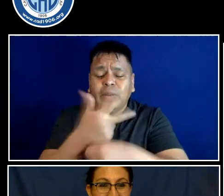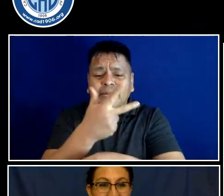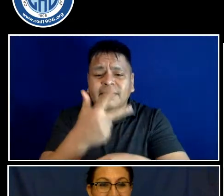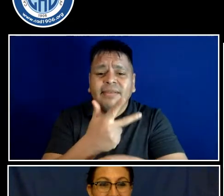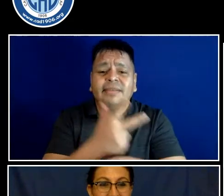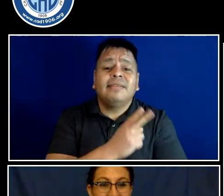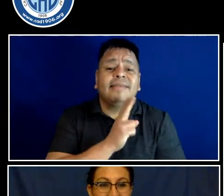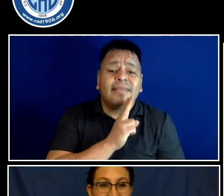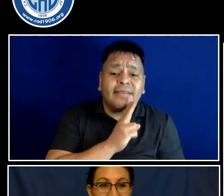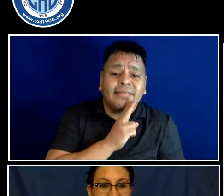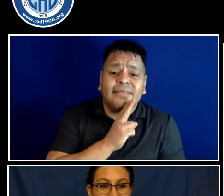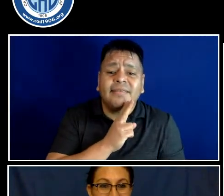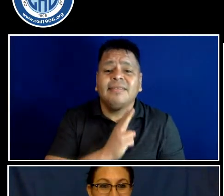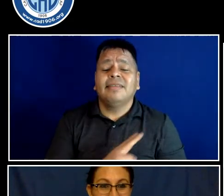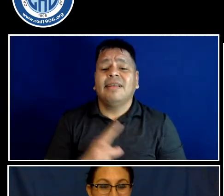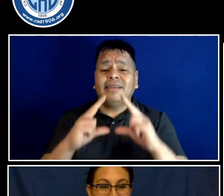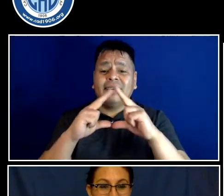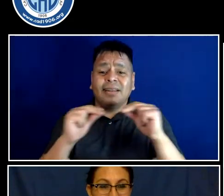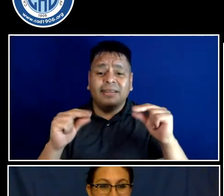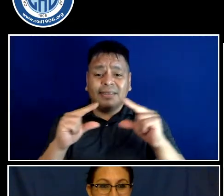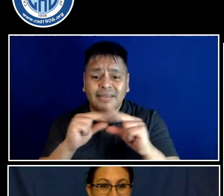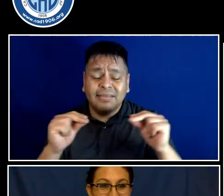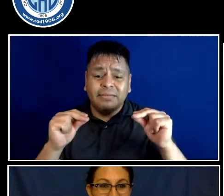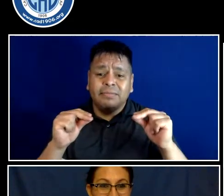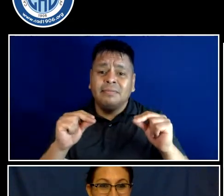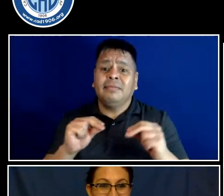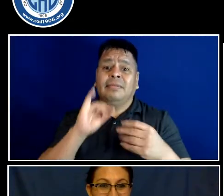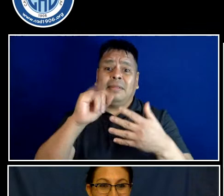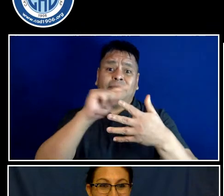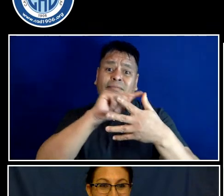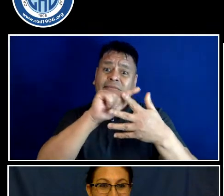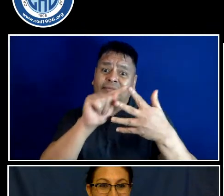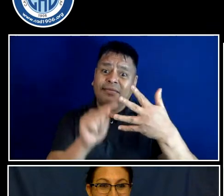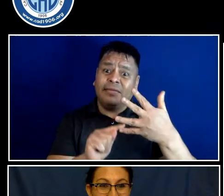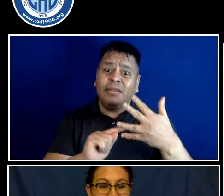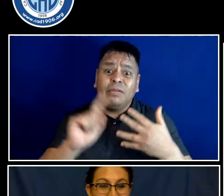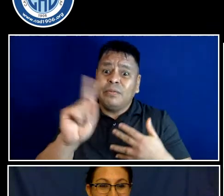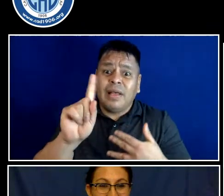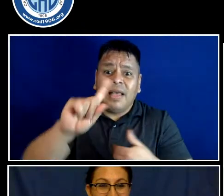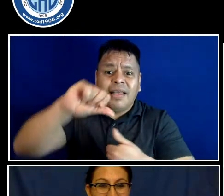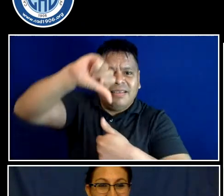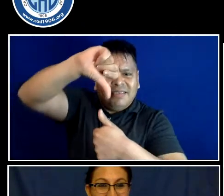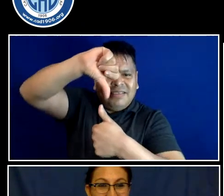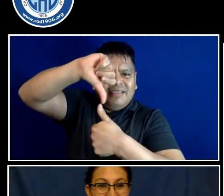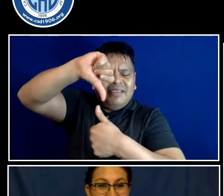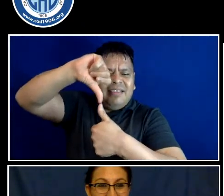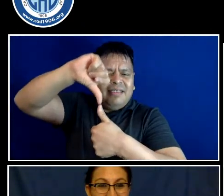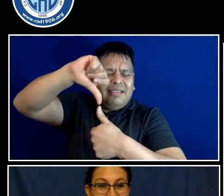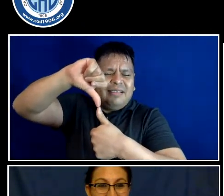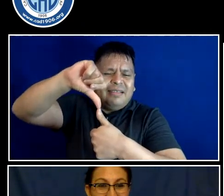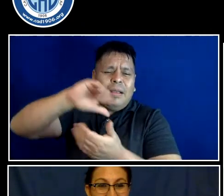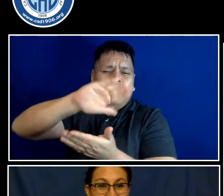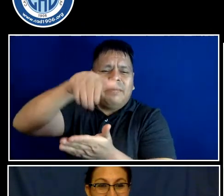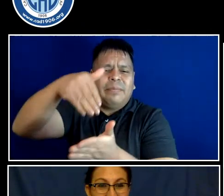Again, we see that Costa Rica, El Salvador, Guatemala, Honduras,